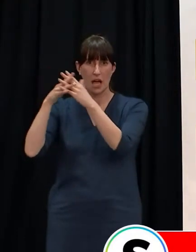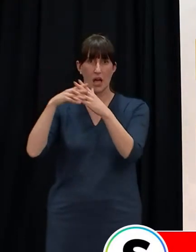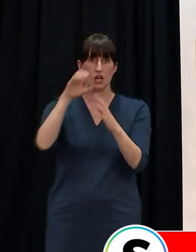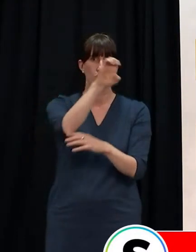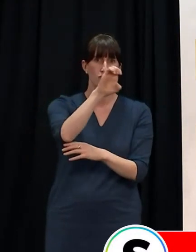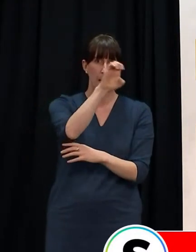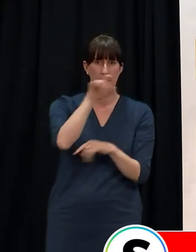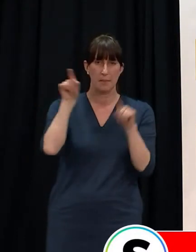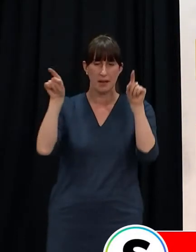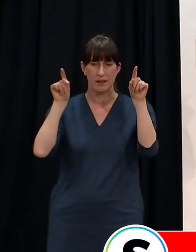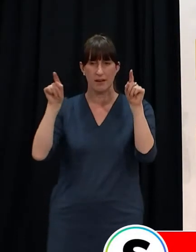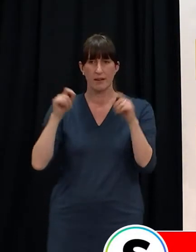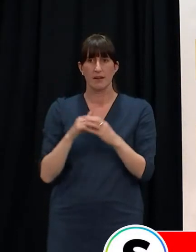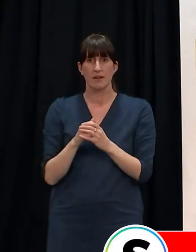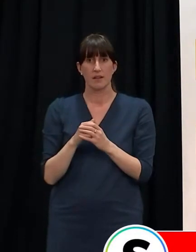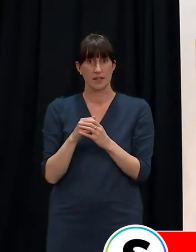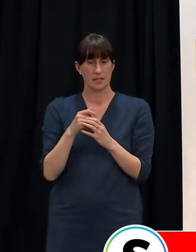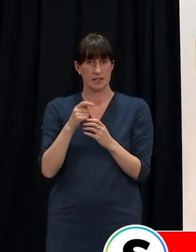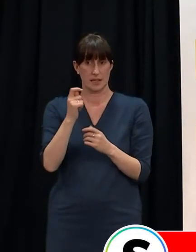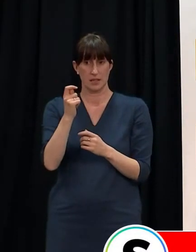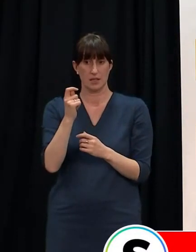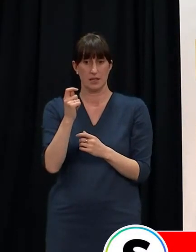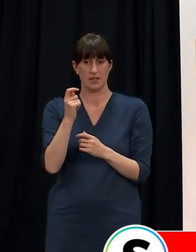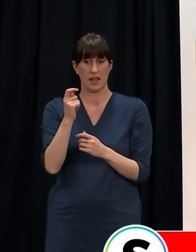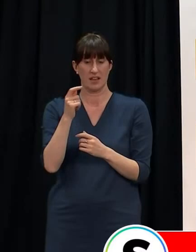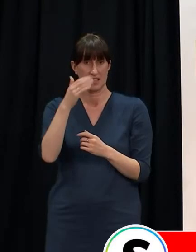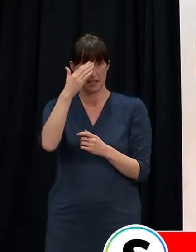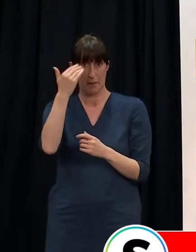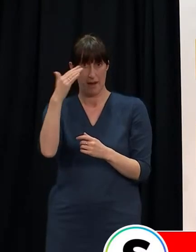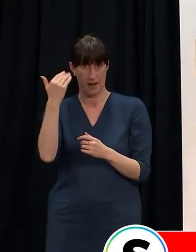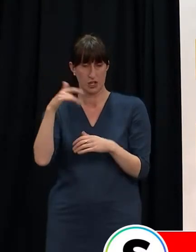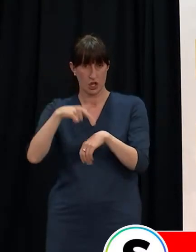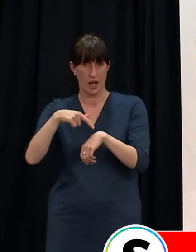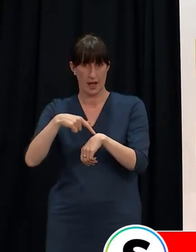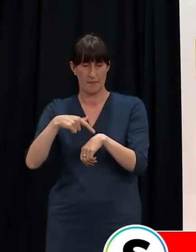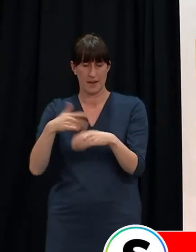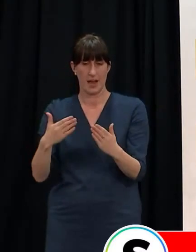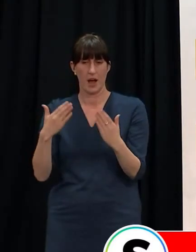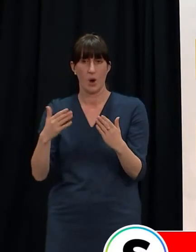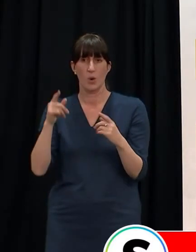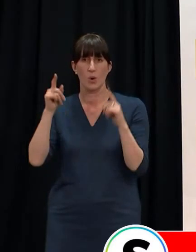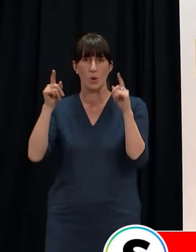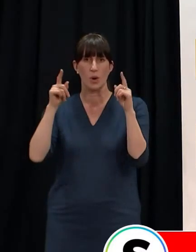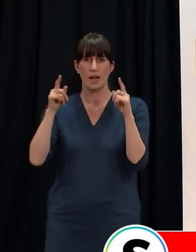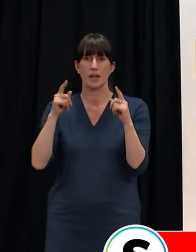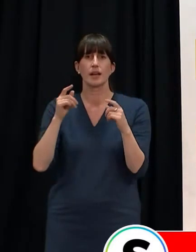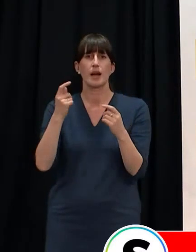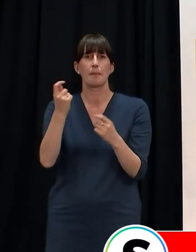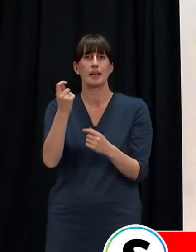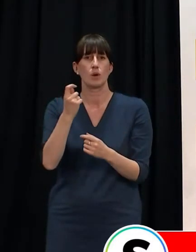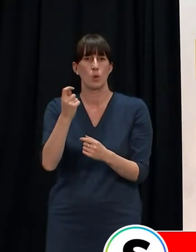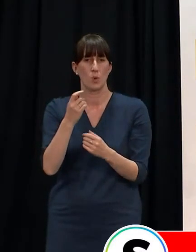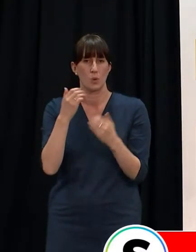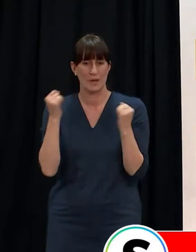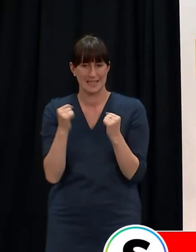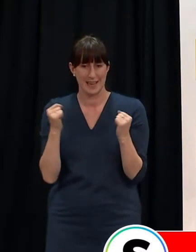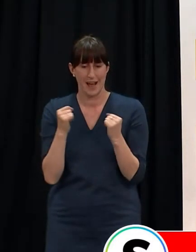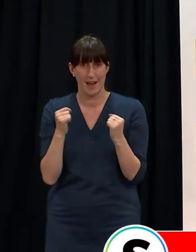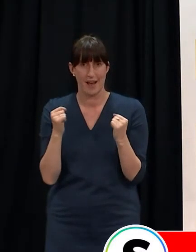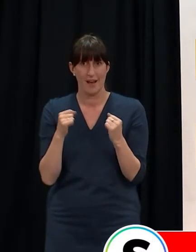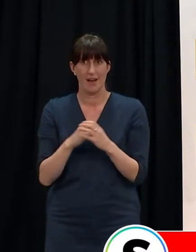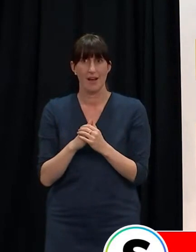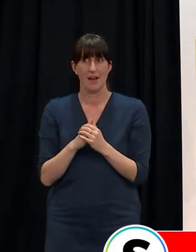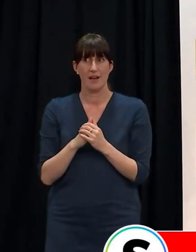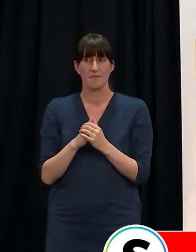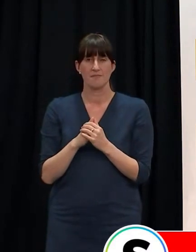looking closely at what happens in those largely vaccinated countries to see what our risk profile is regarding reopening